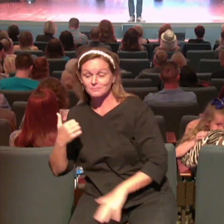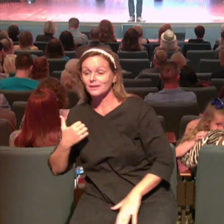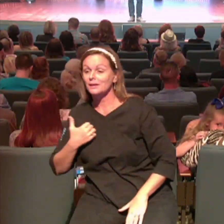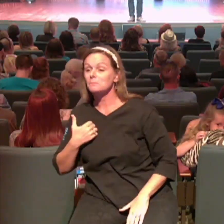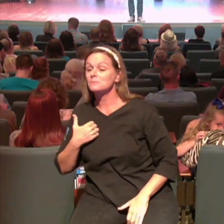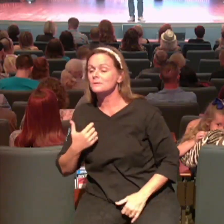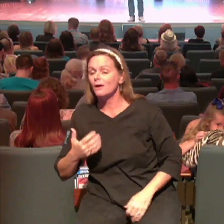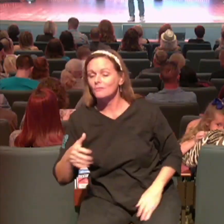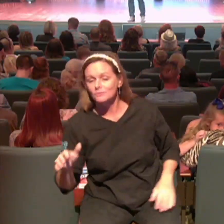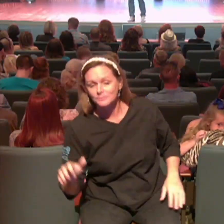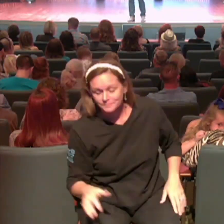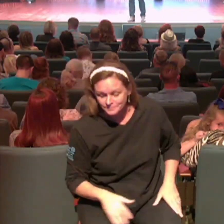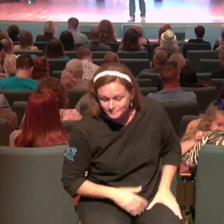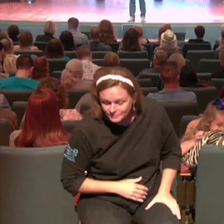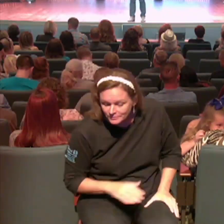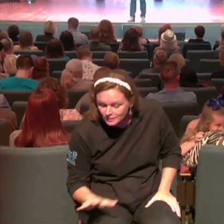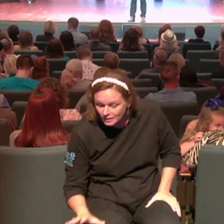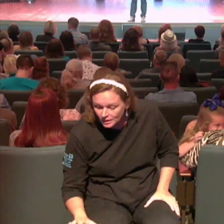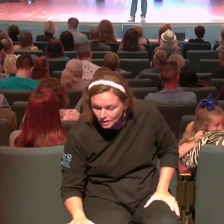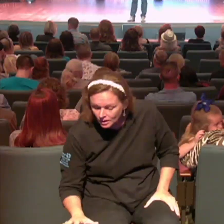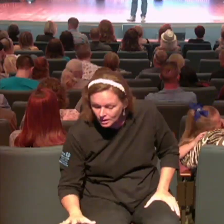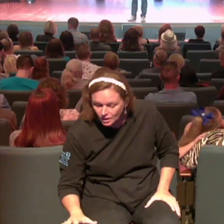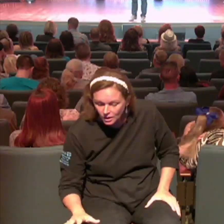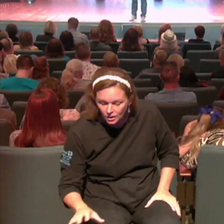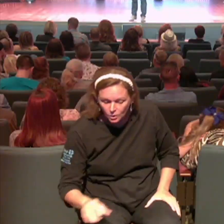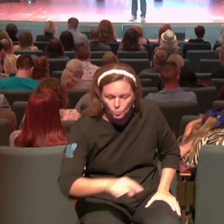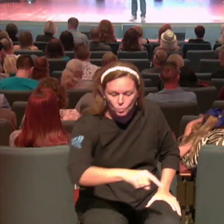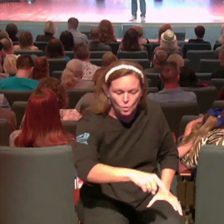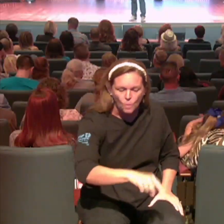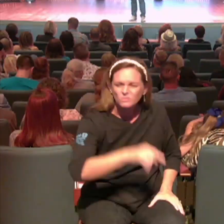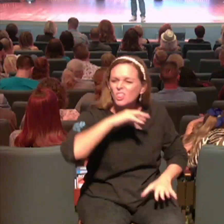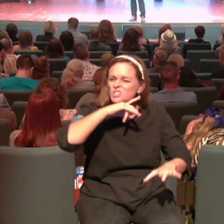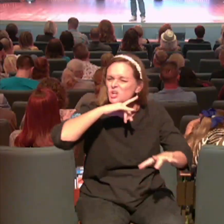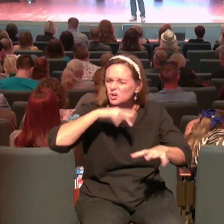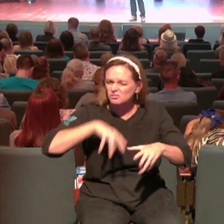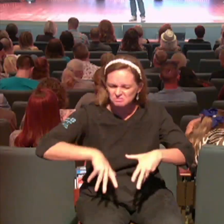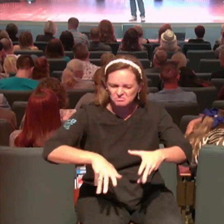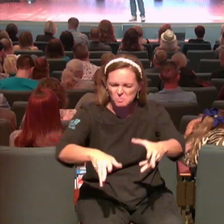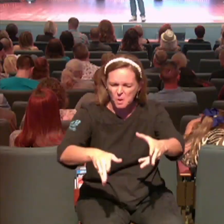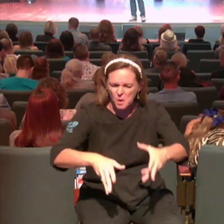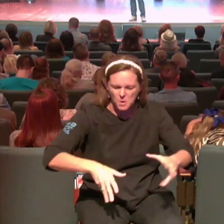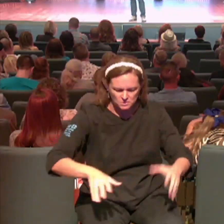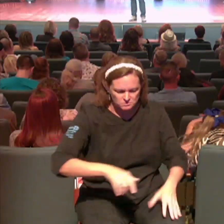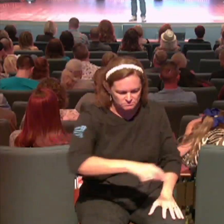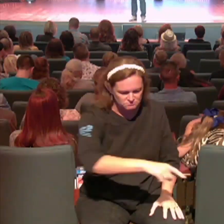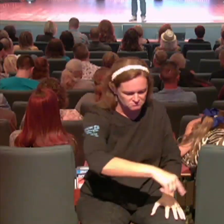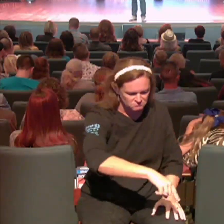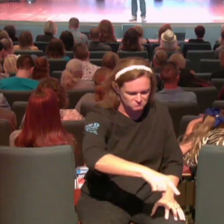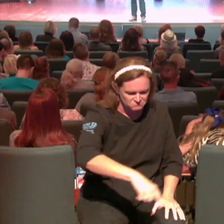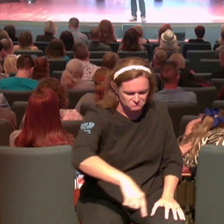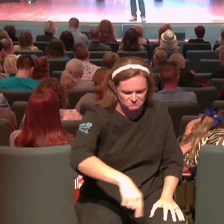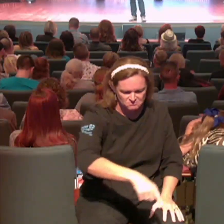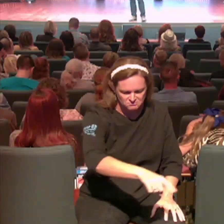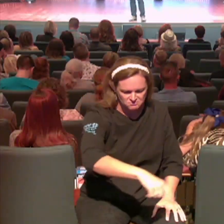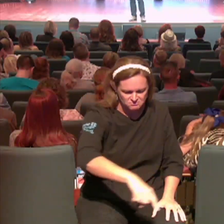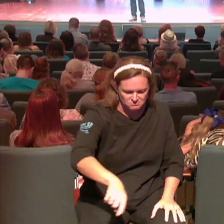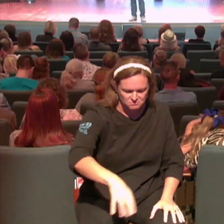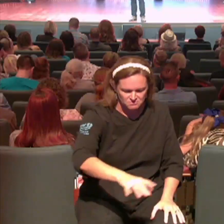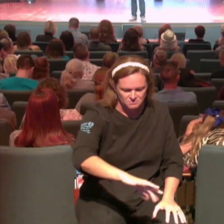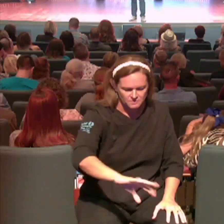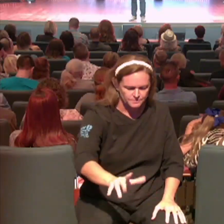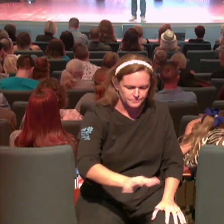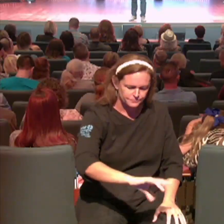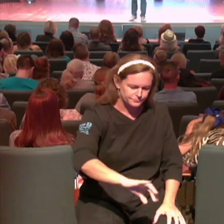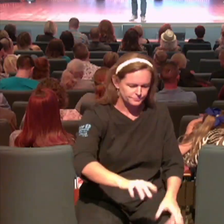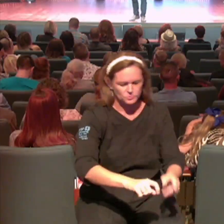Jesus stooped down and wrote in the dust with his finger. They kept demanding an answer, so he stood up and said,